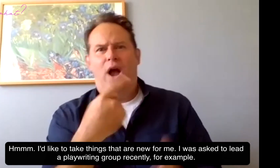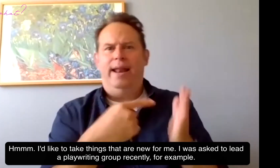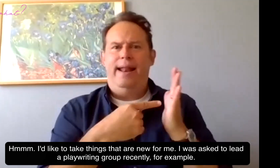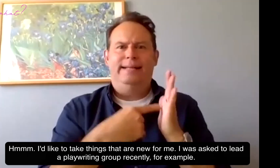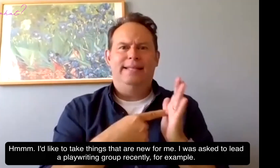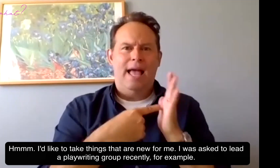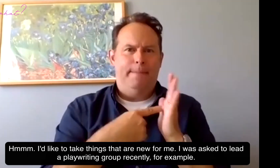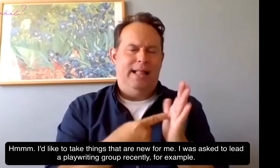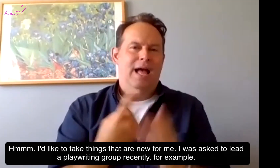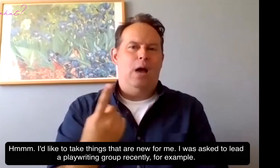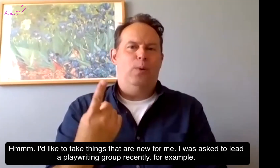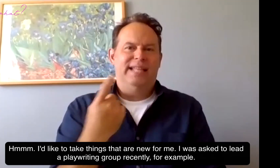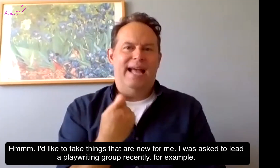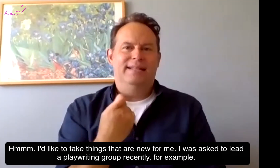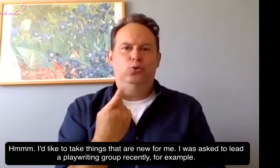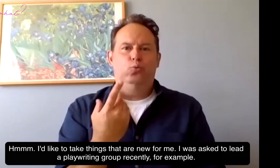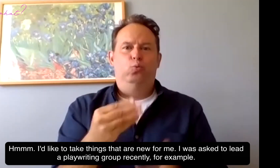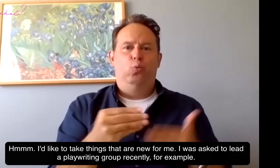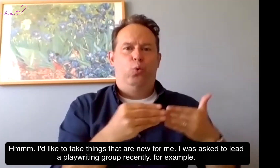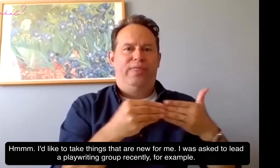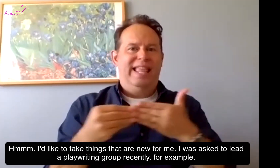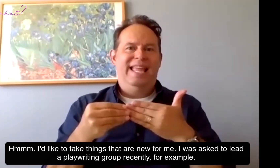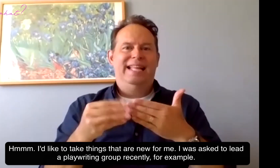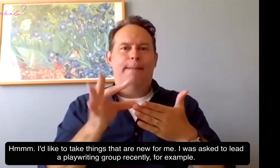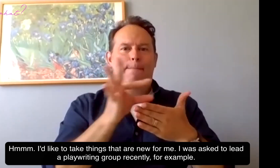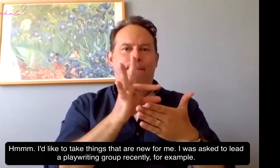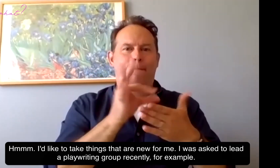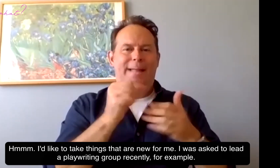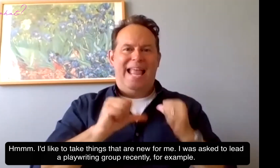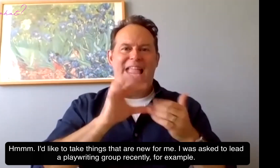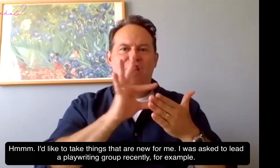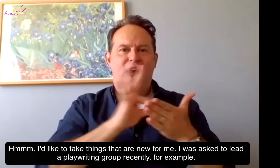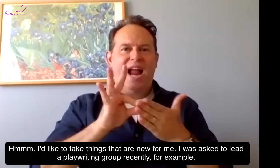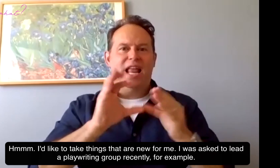For example, I was asked to lead a playwriting group recently.